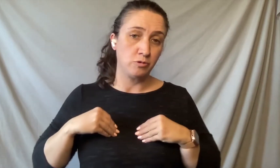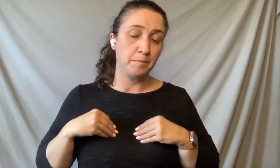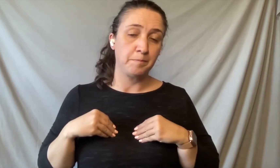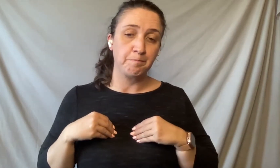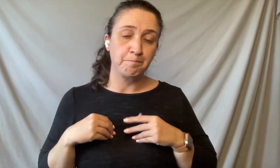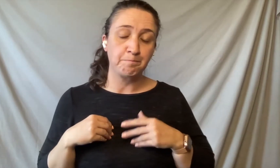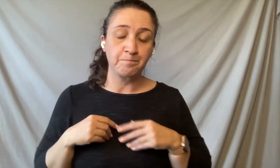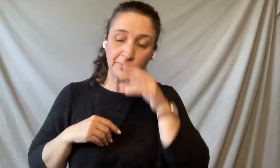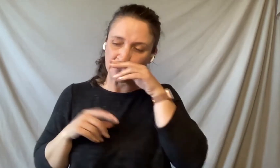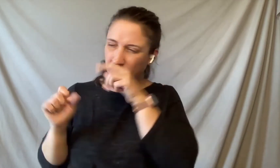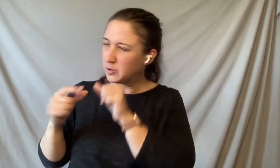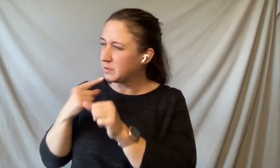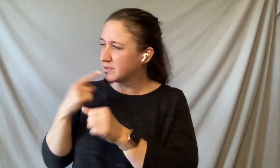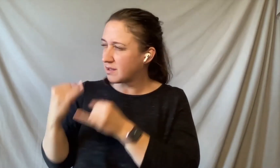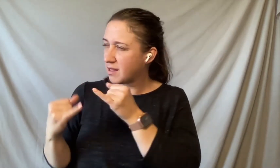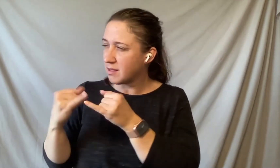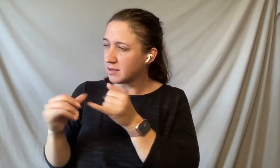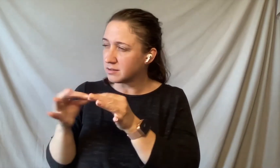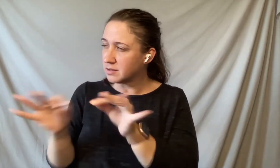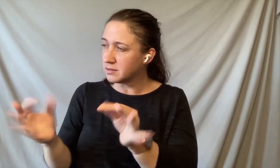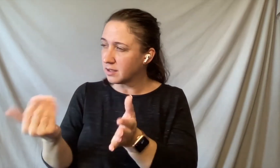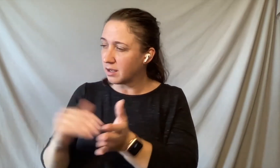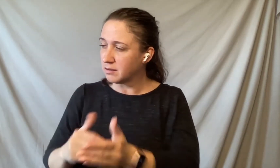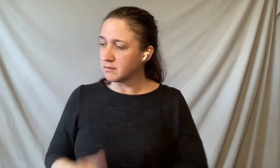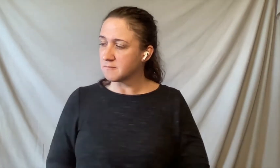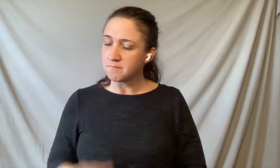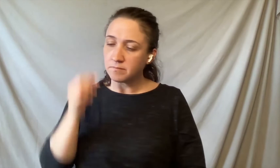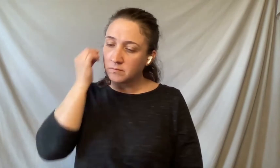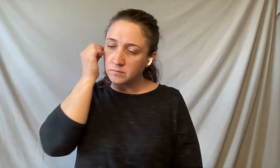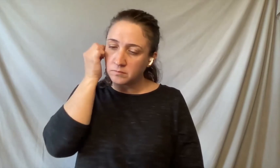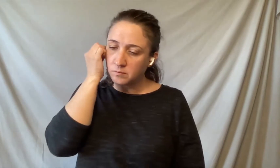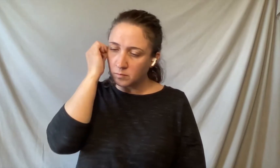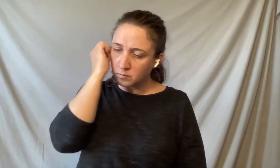Could you say that last sentence again?